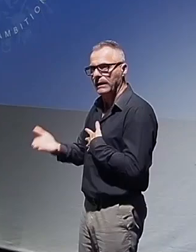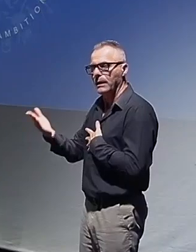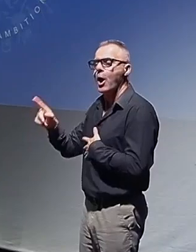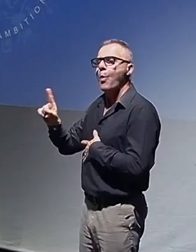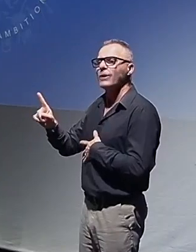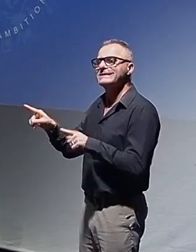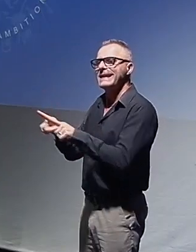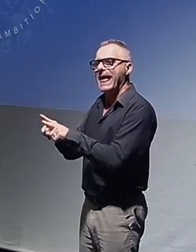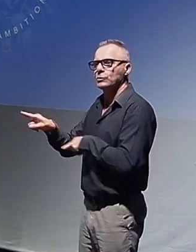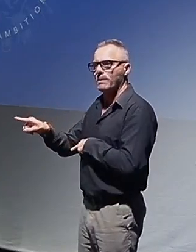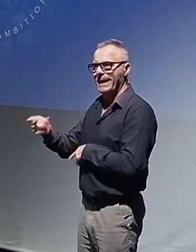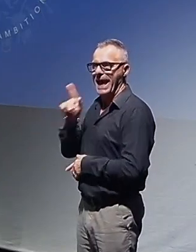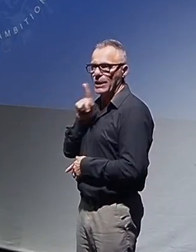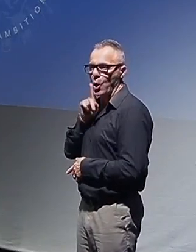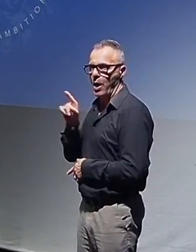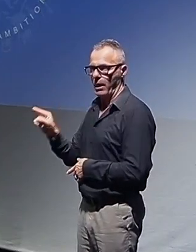You have to make